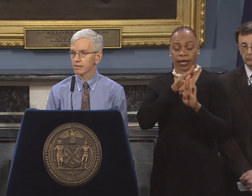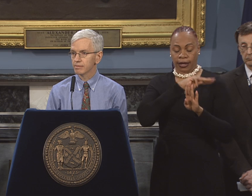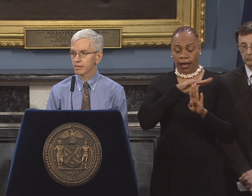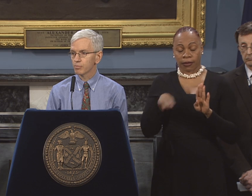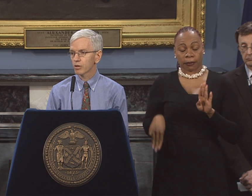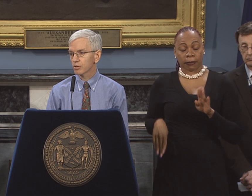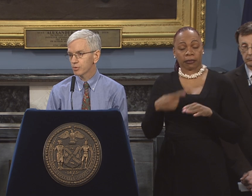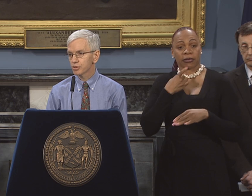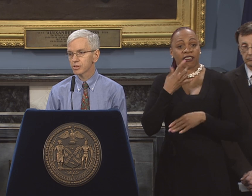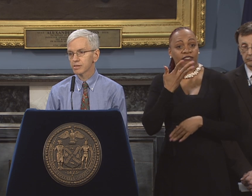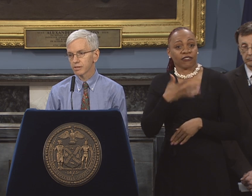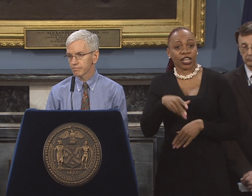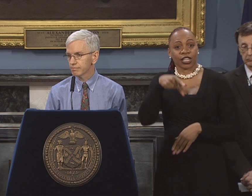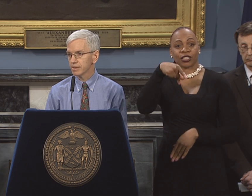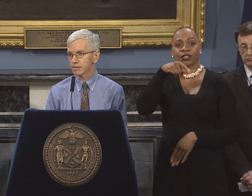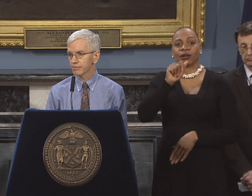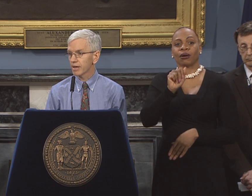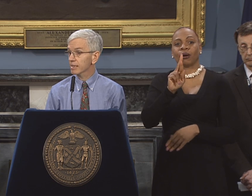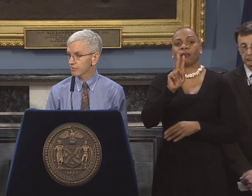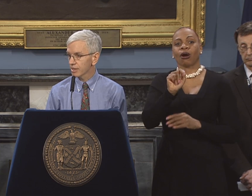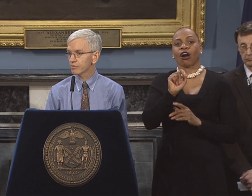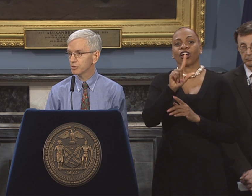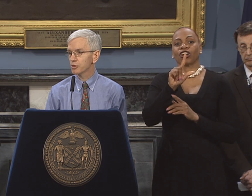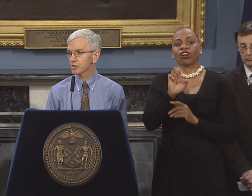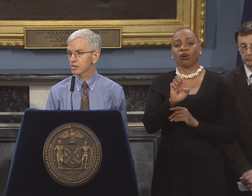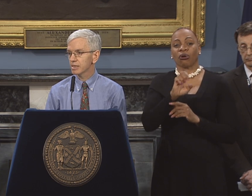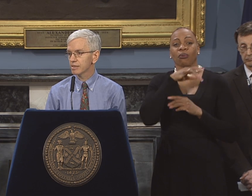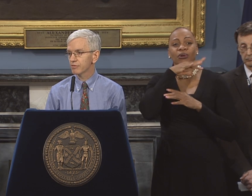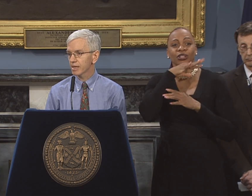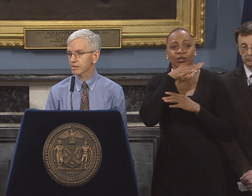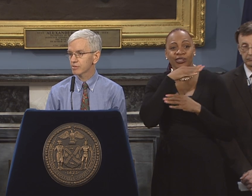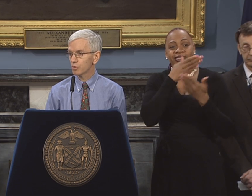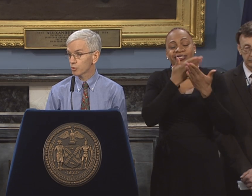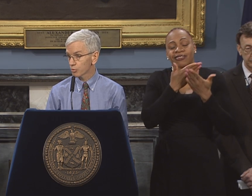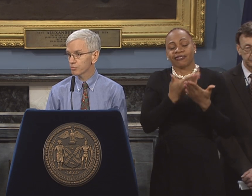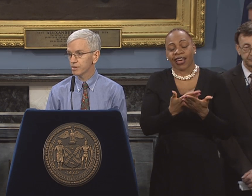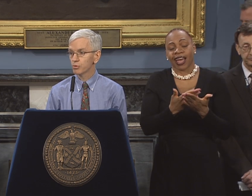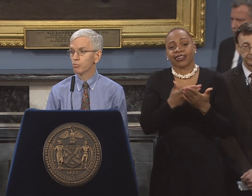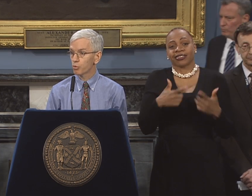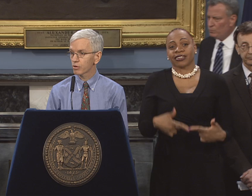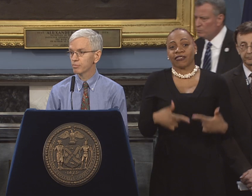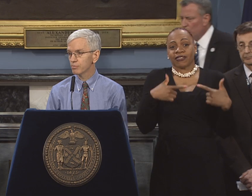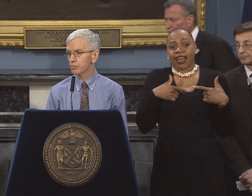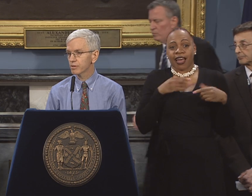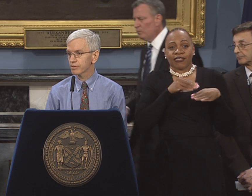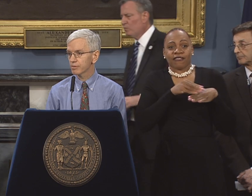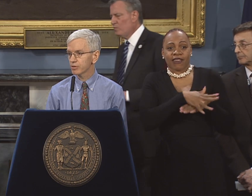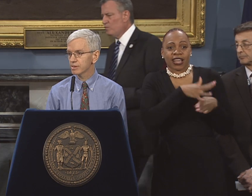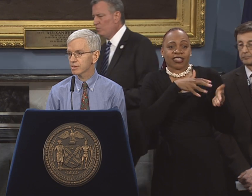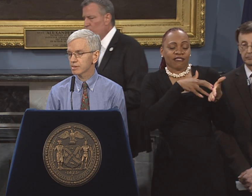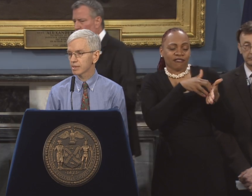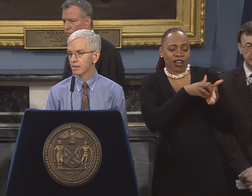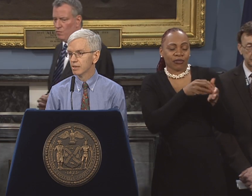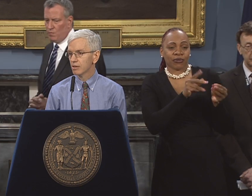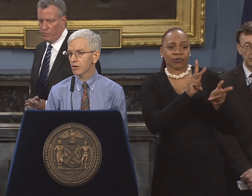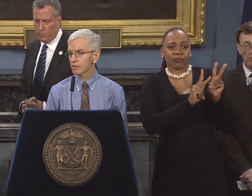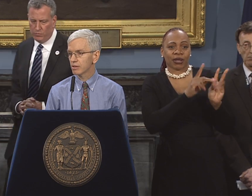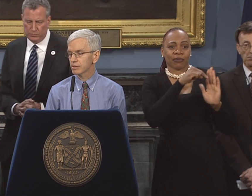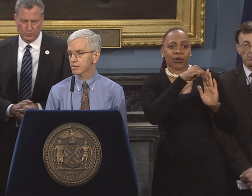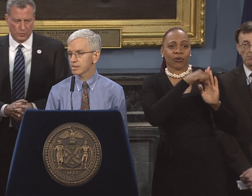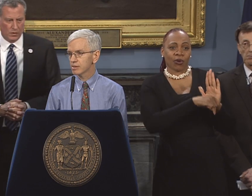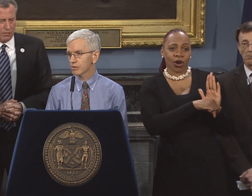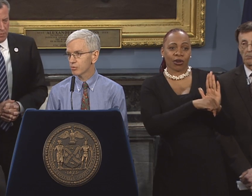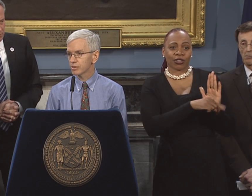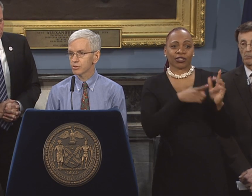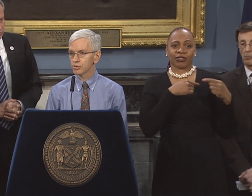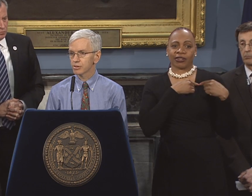said, particle pollution is a fact of life in New York City. It affects vulnerable people more, people with pre-existing heart and